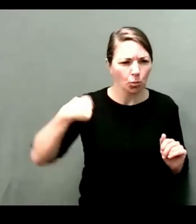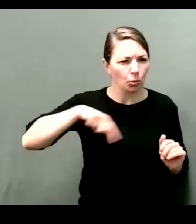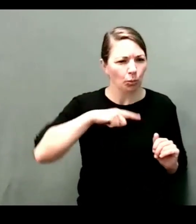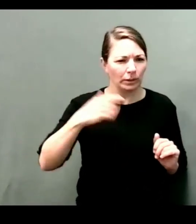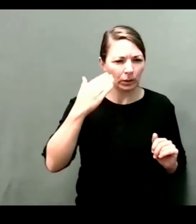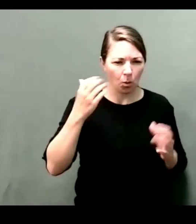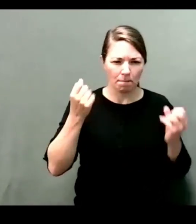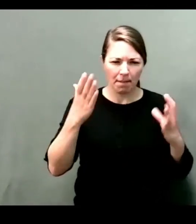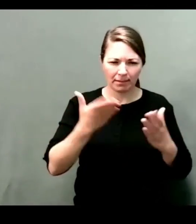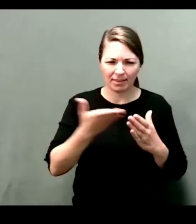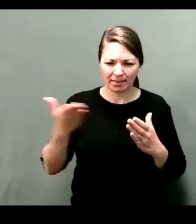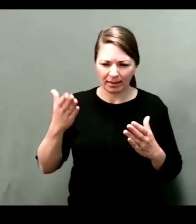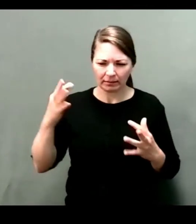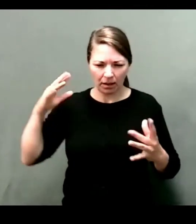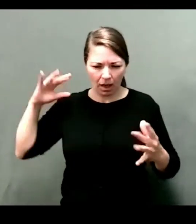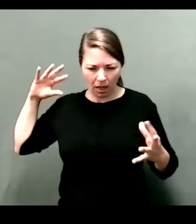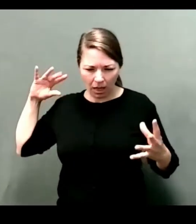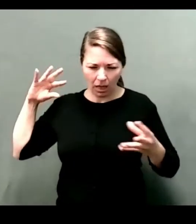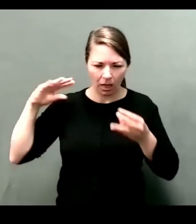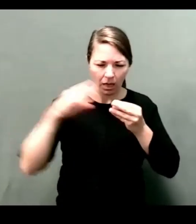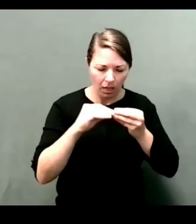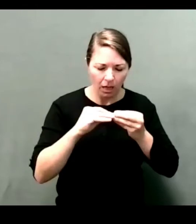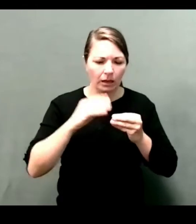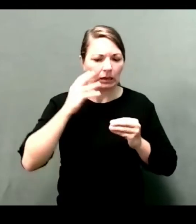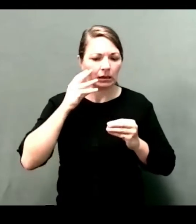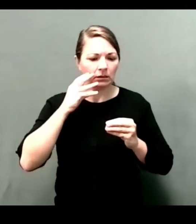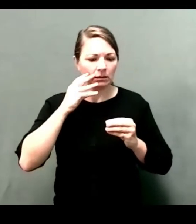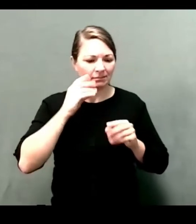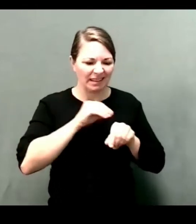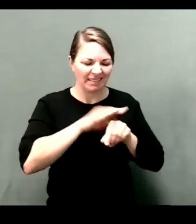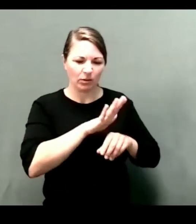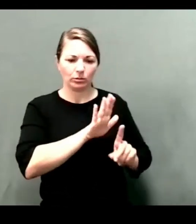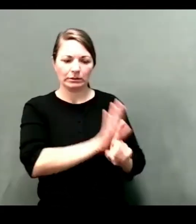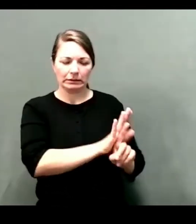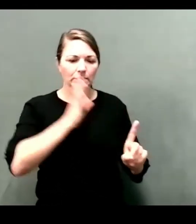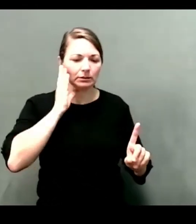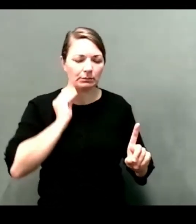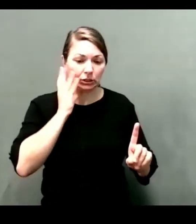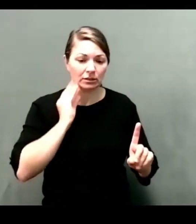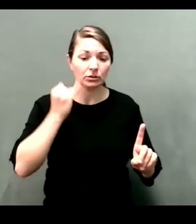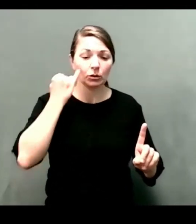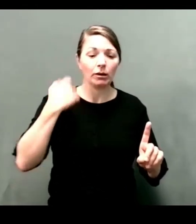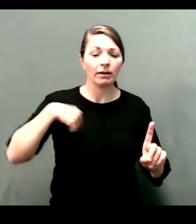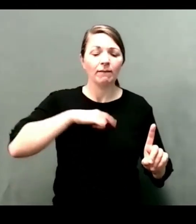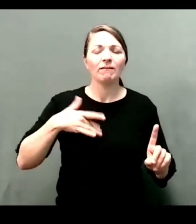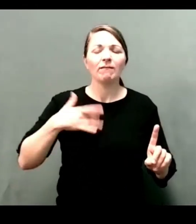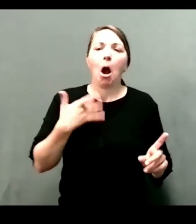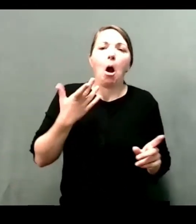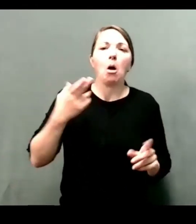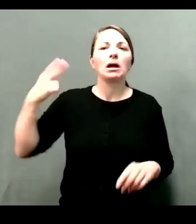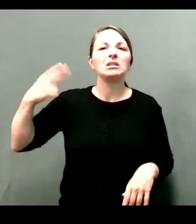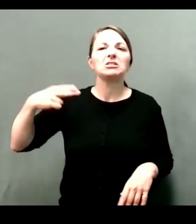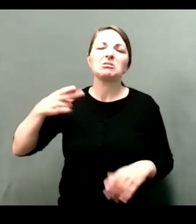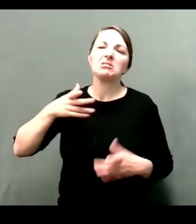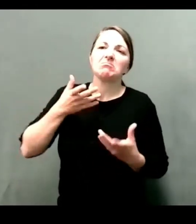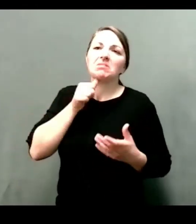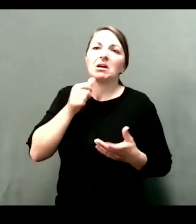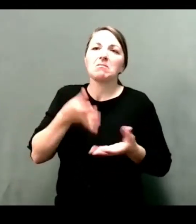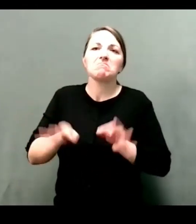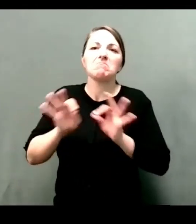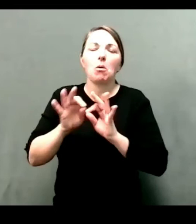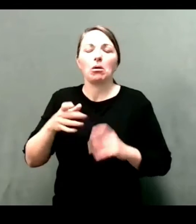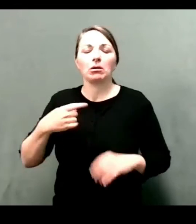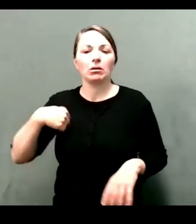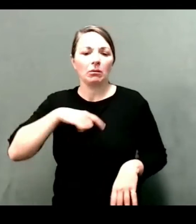that combine and contribute to folks' experience of violence and abuse. And if we're discounting the historical pieces or things like intergenerational trauma,